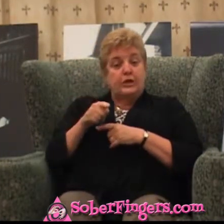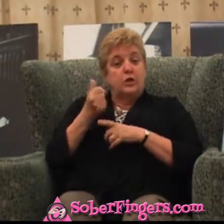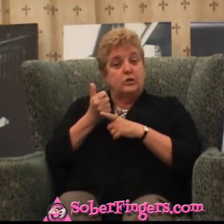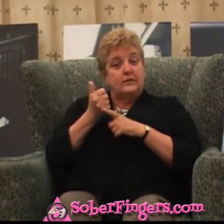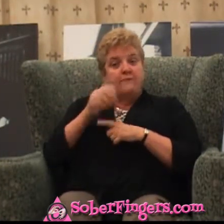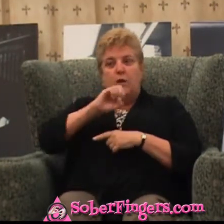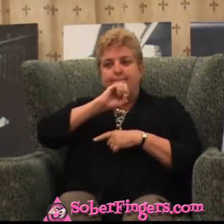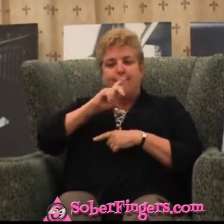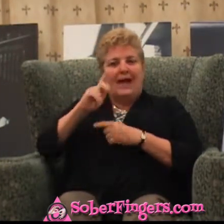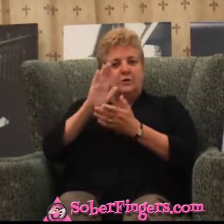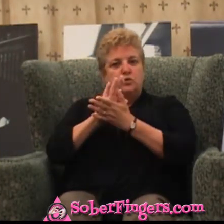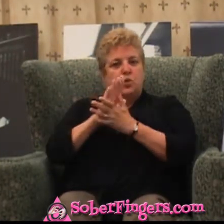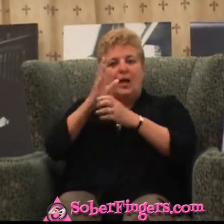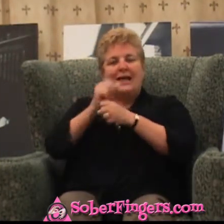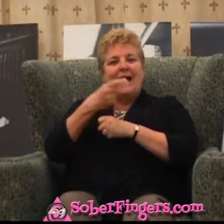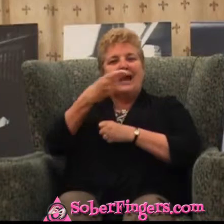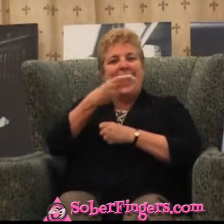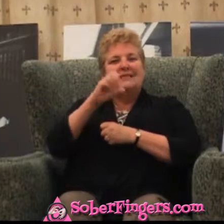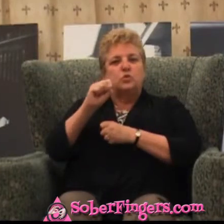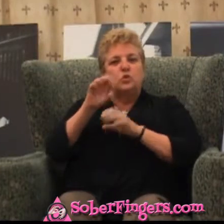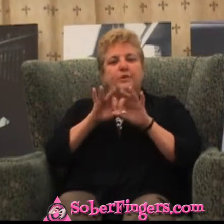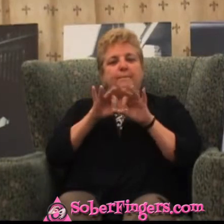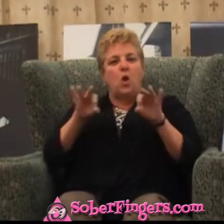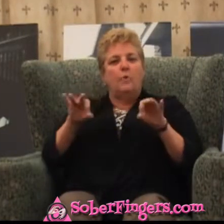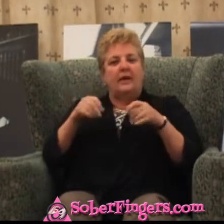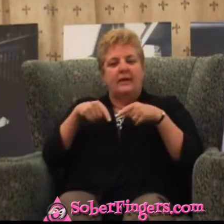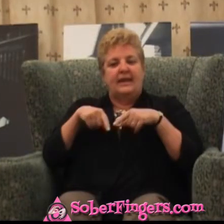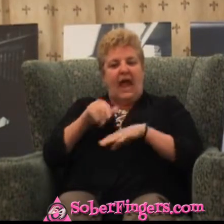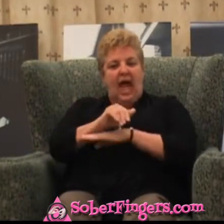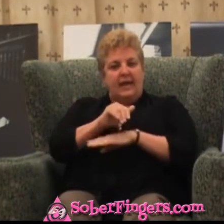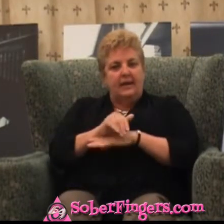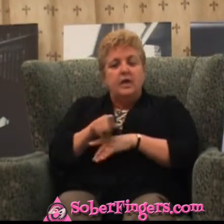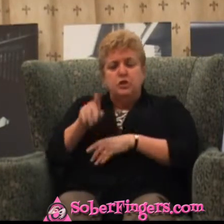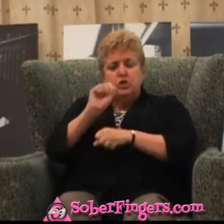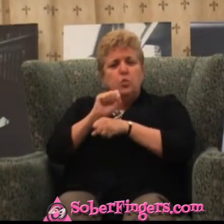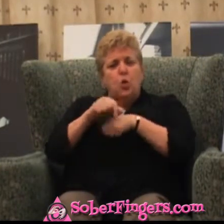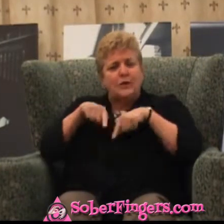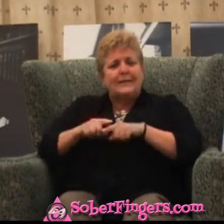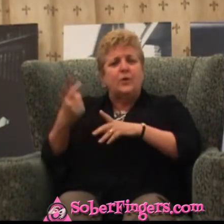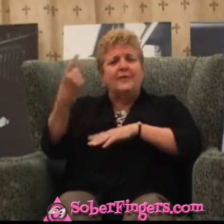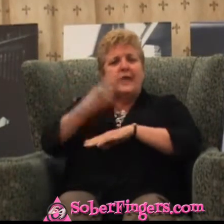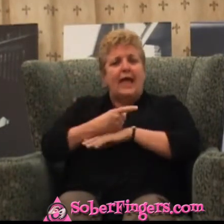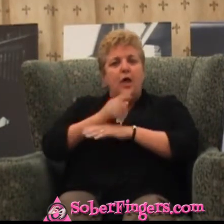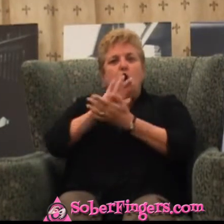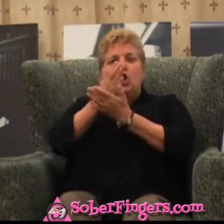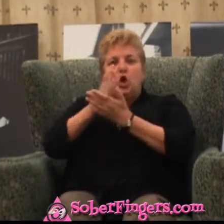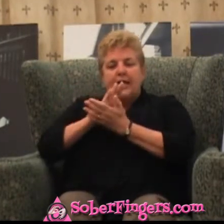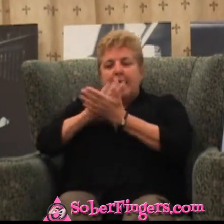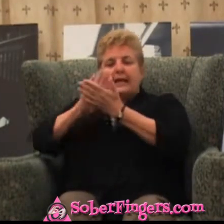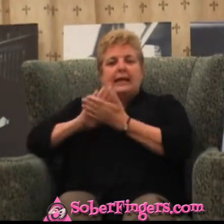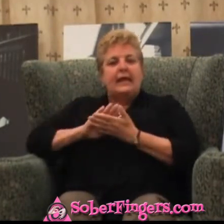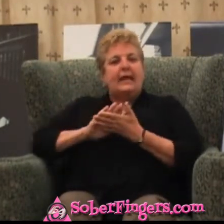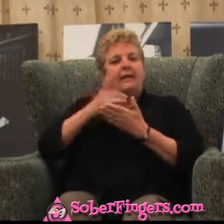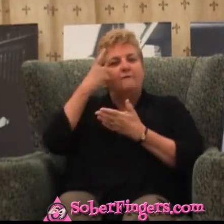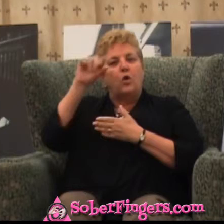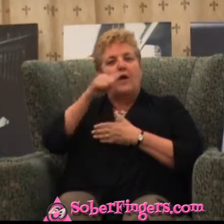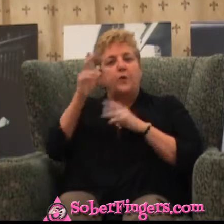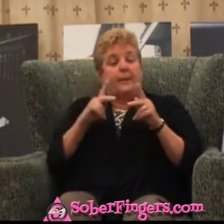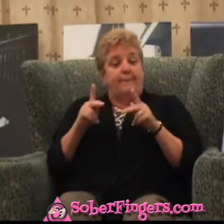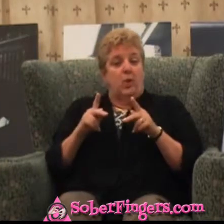school diploma at night, while she worked during the daytime cooking and cleaning for other people's families, catching a bus